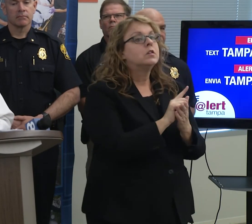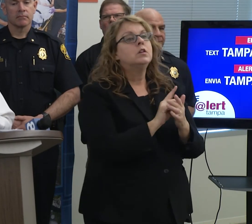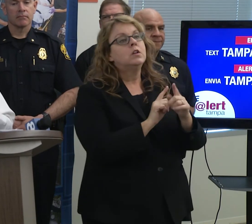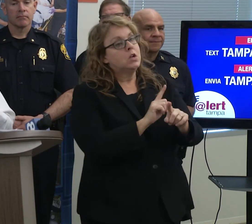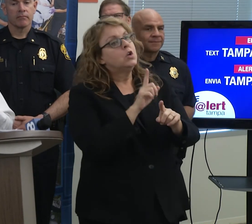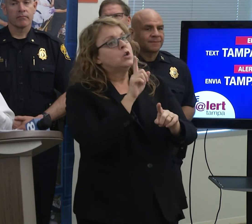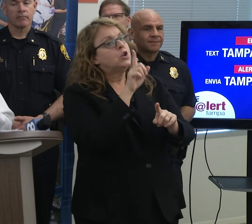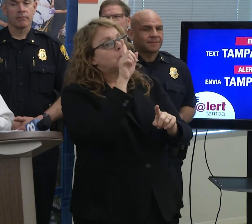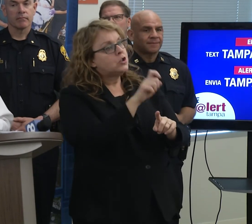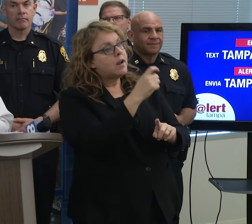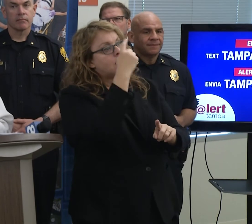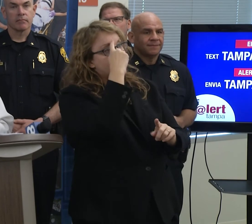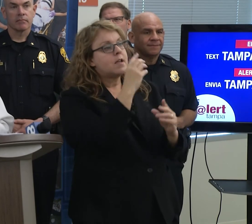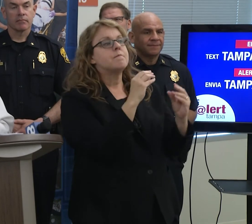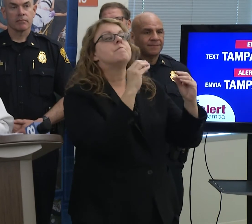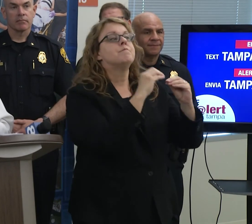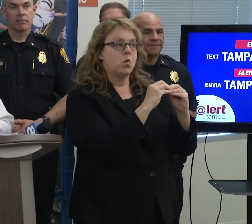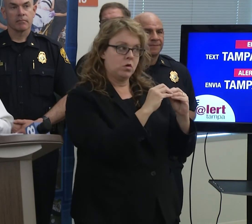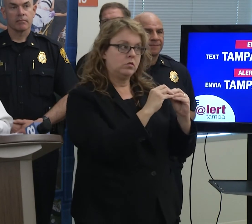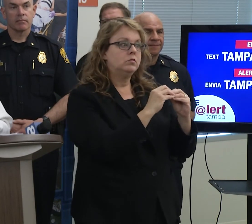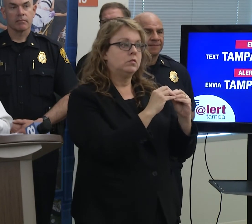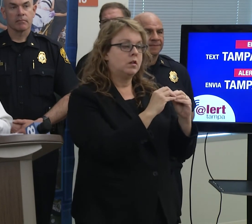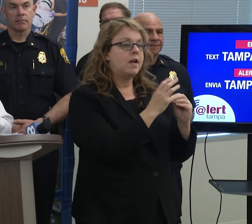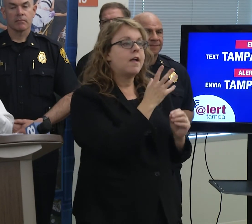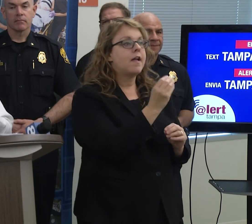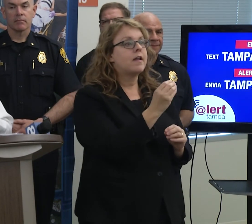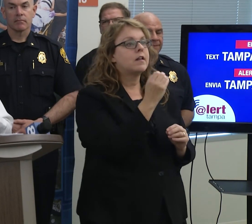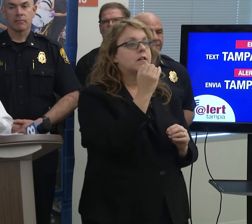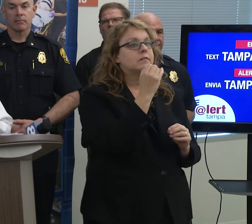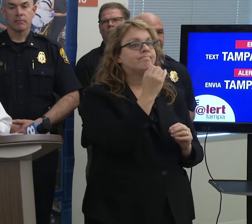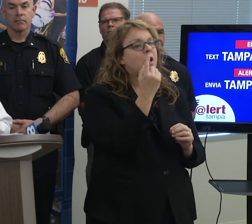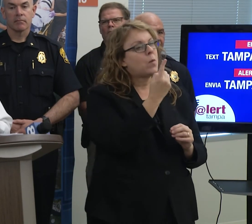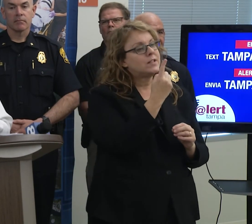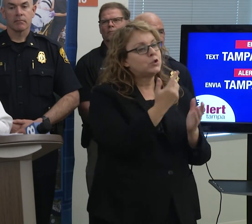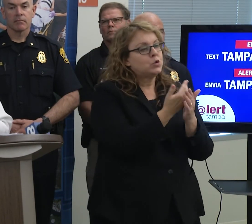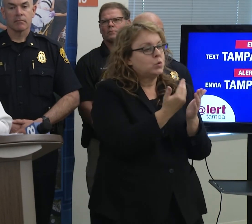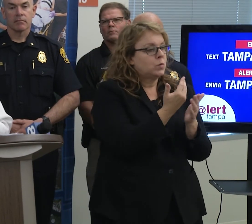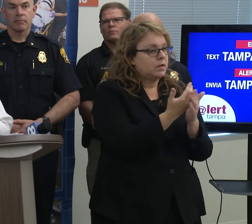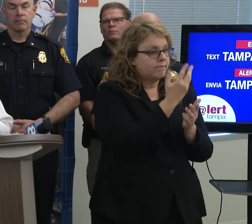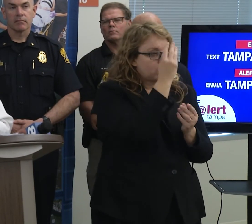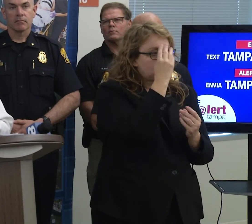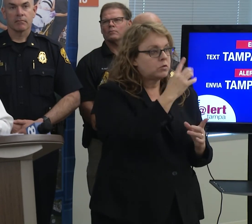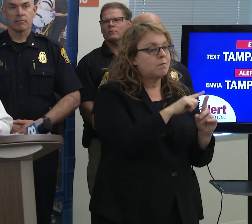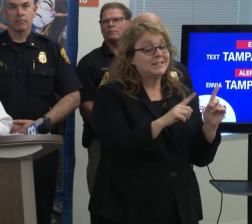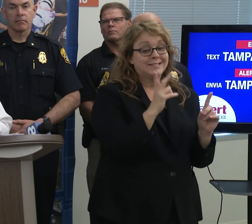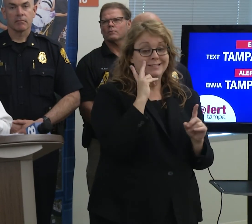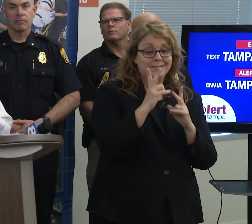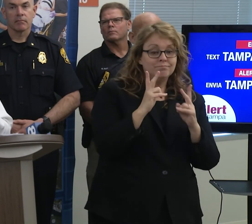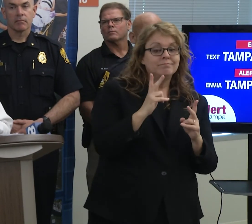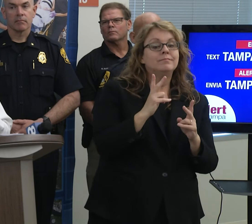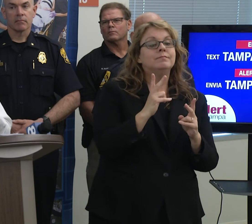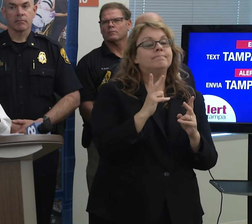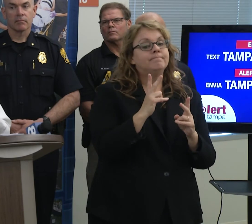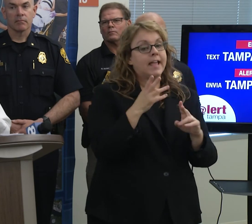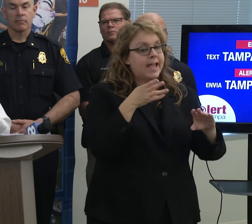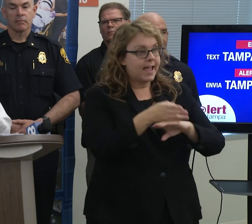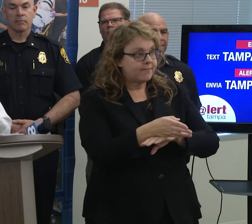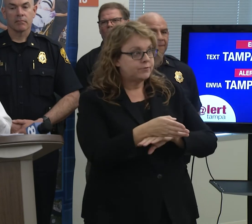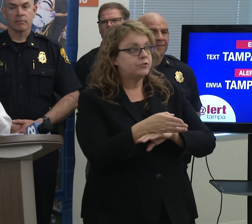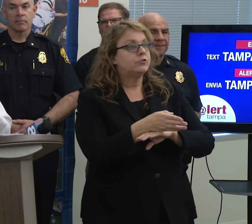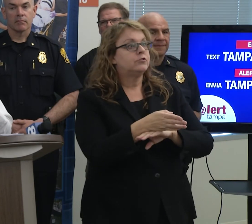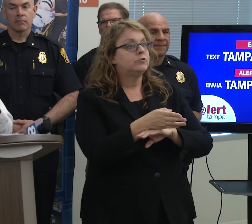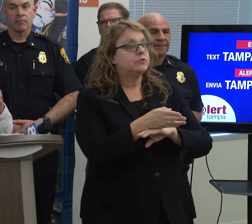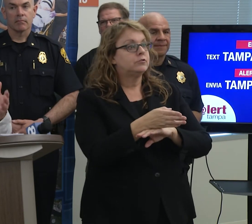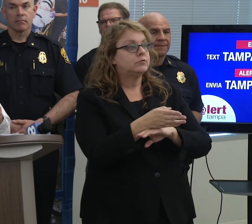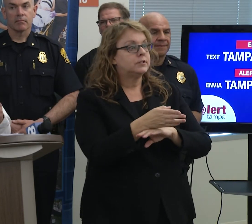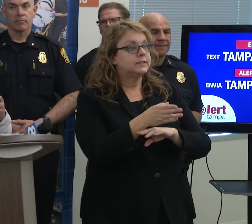You should be thinking longer terms, and this is ever emerging information, but we've seen information and after actions